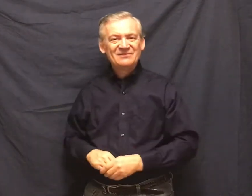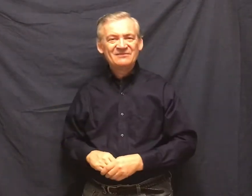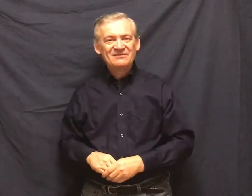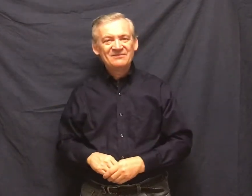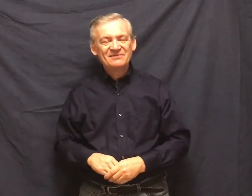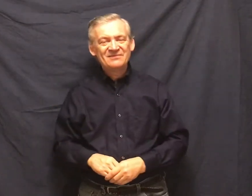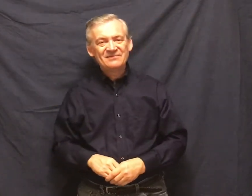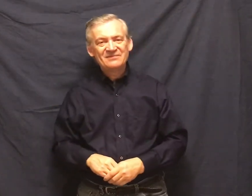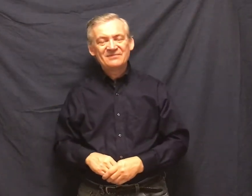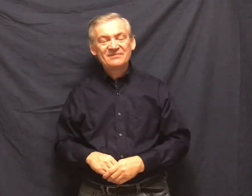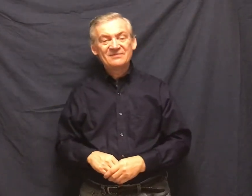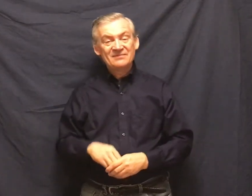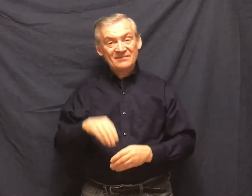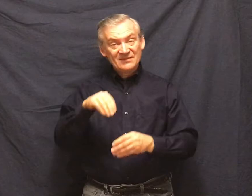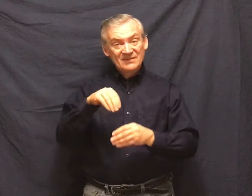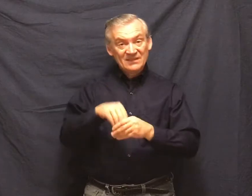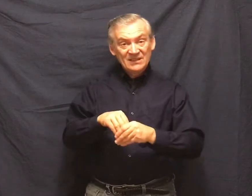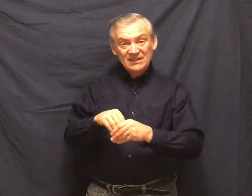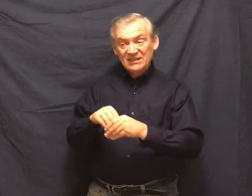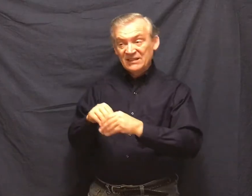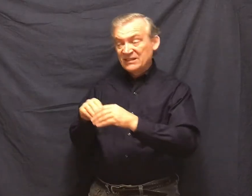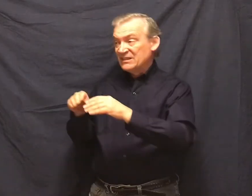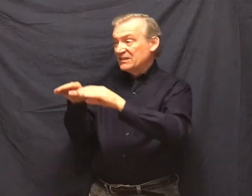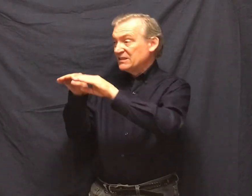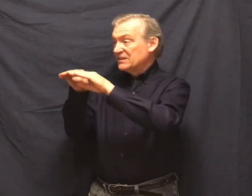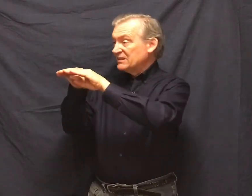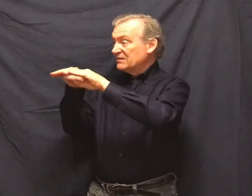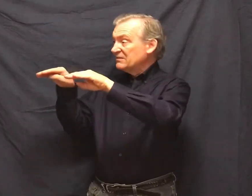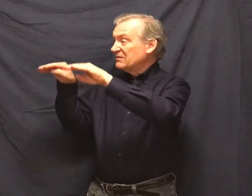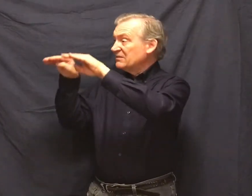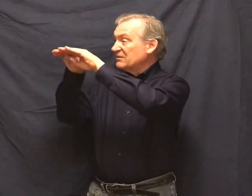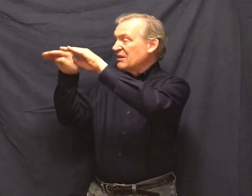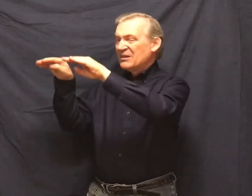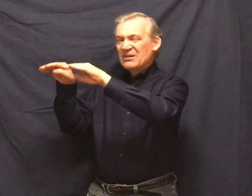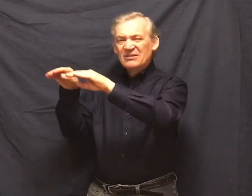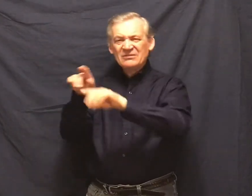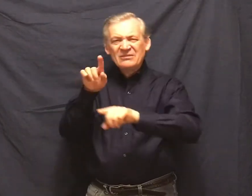And in it, a range of medicine bottles, both for himself and for the horses.